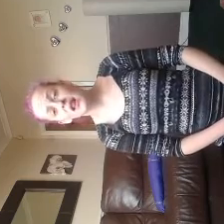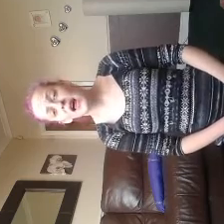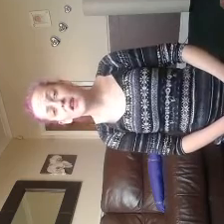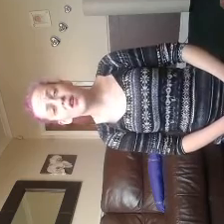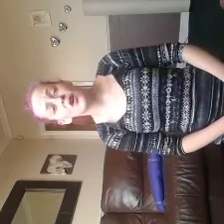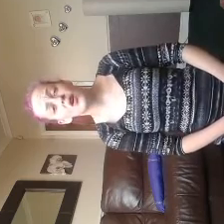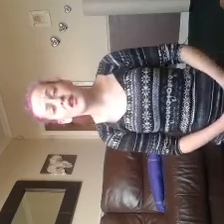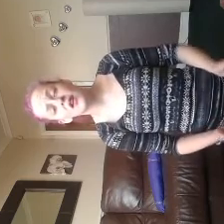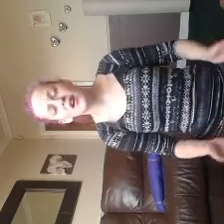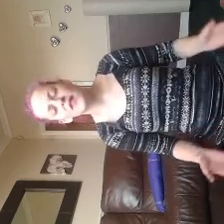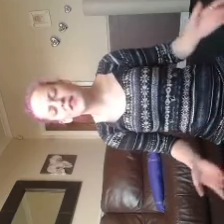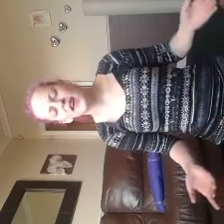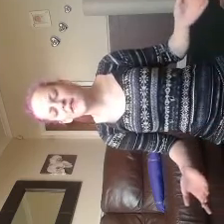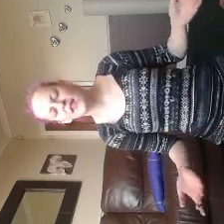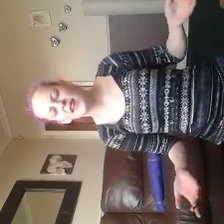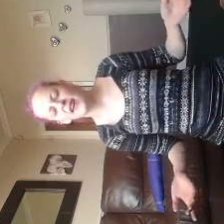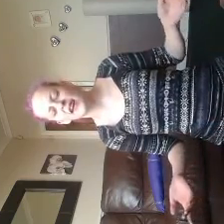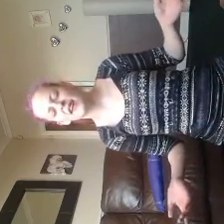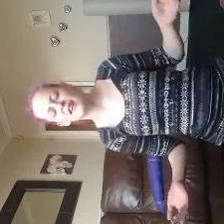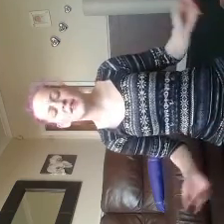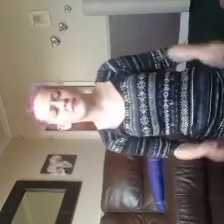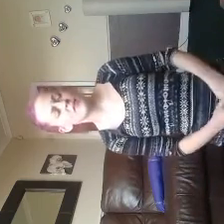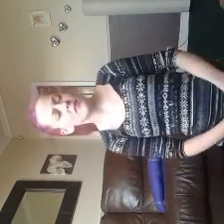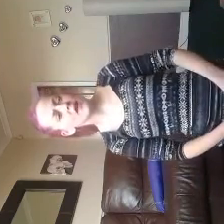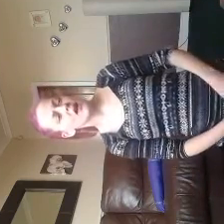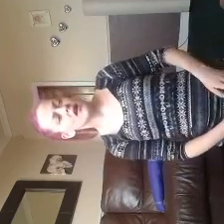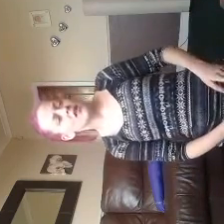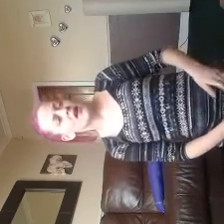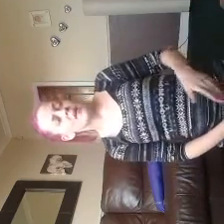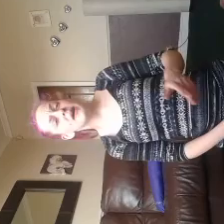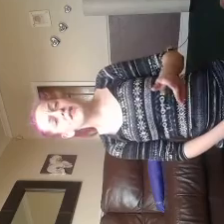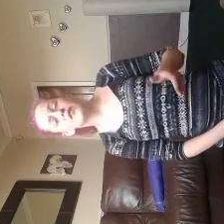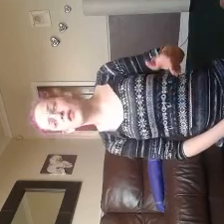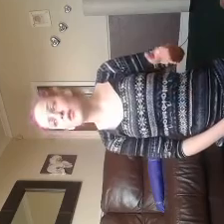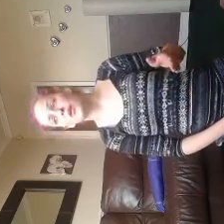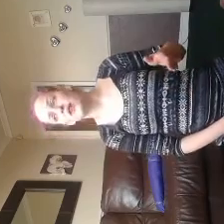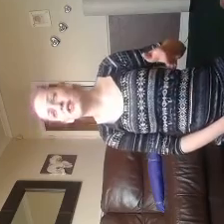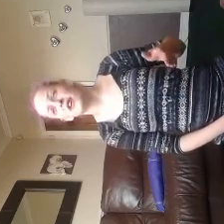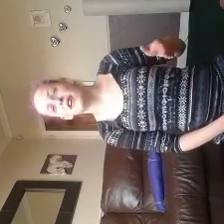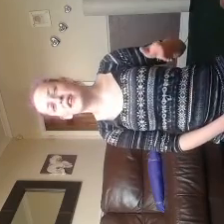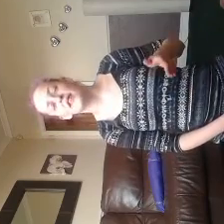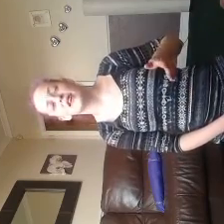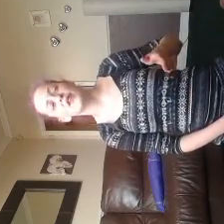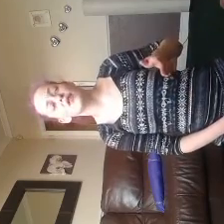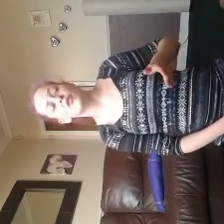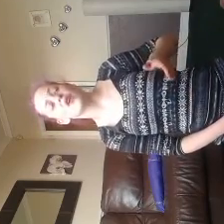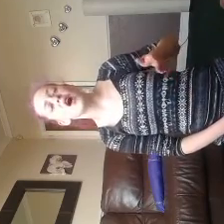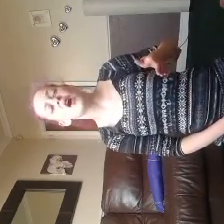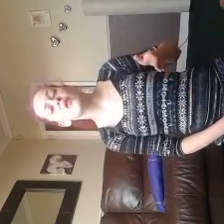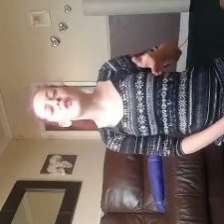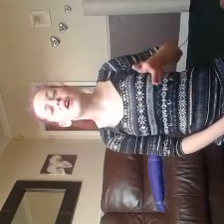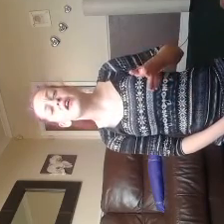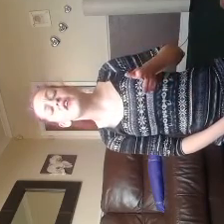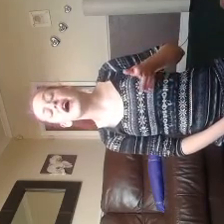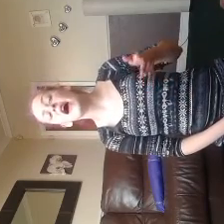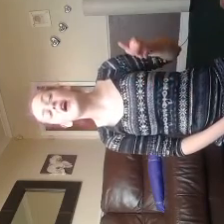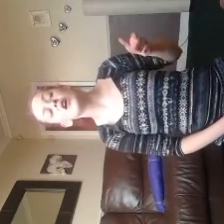All I know, love is every day. Ask no questions, it goes on without